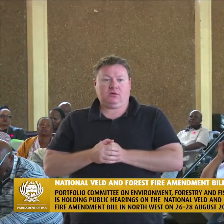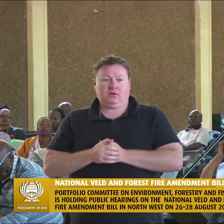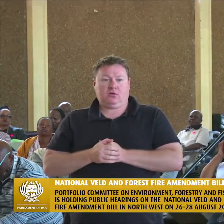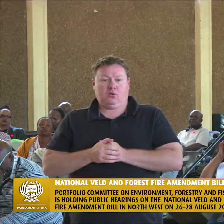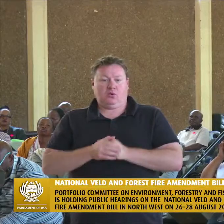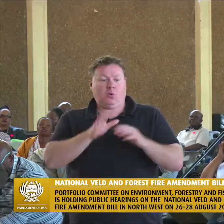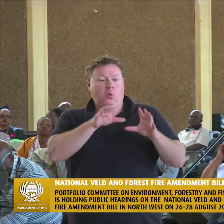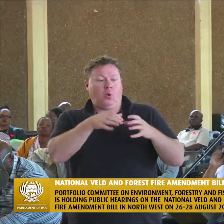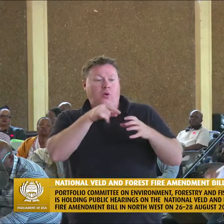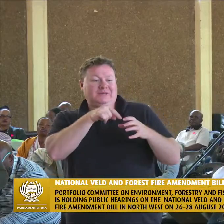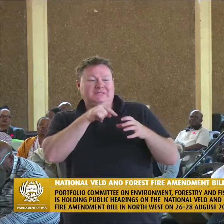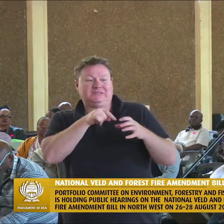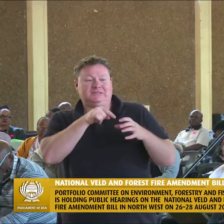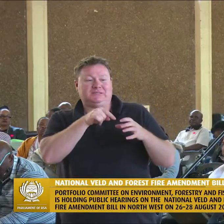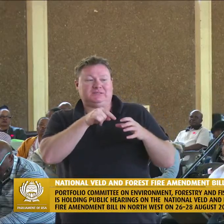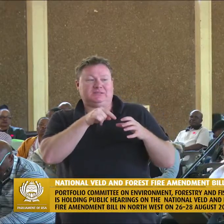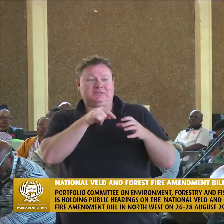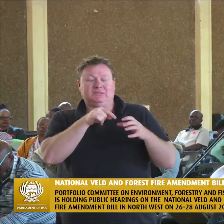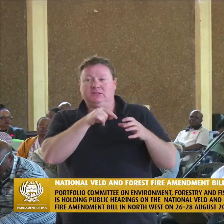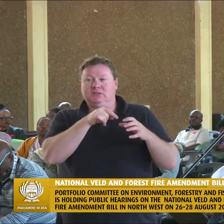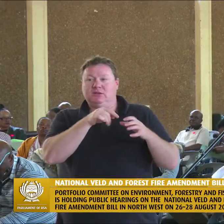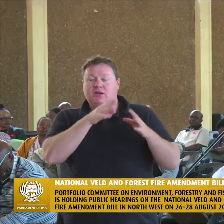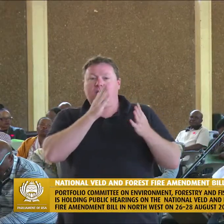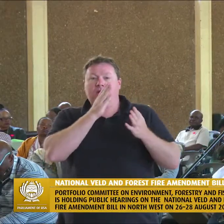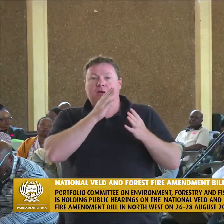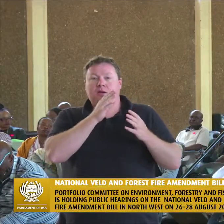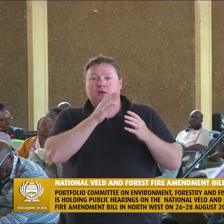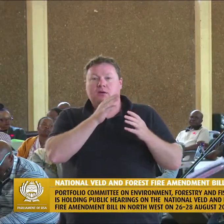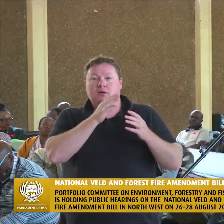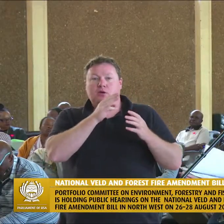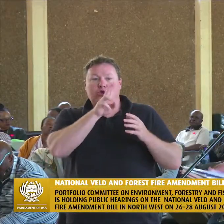in the mountain areas are standing for years already